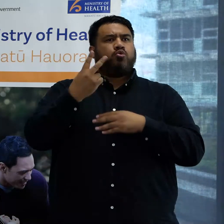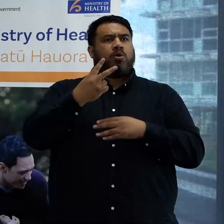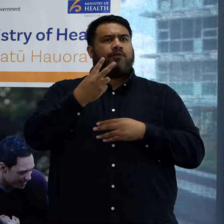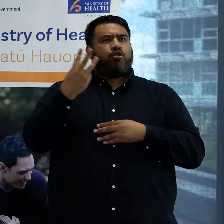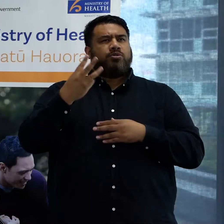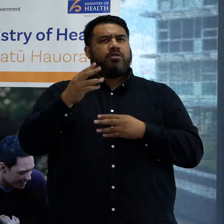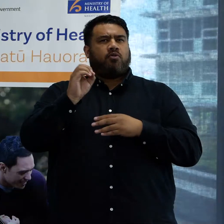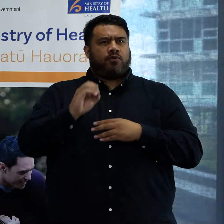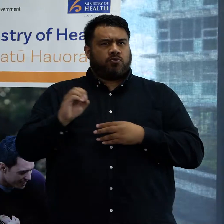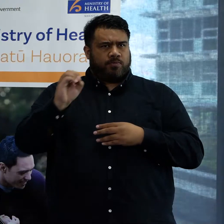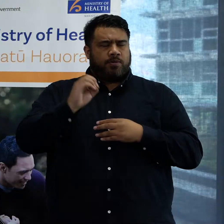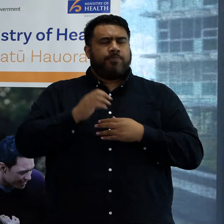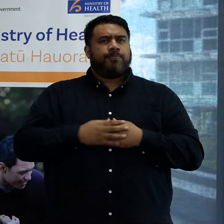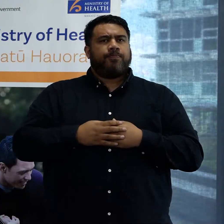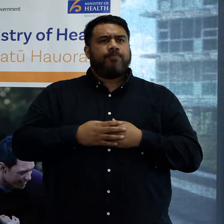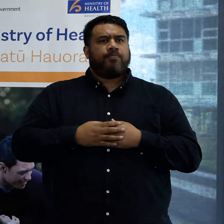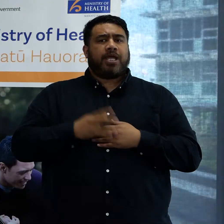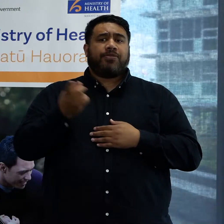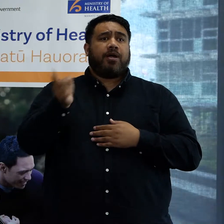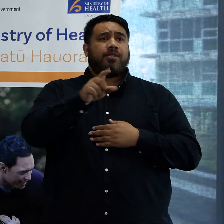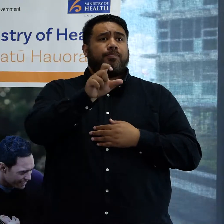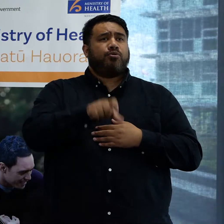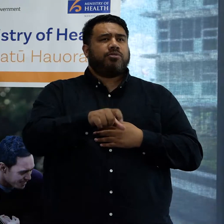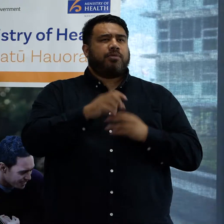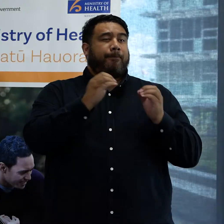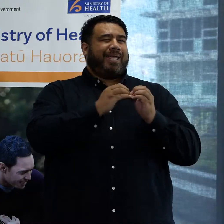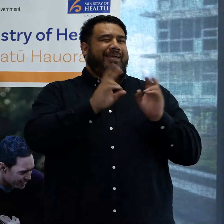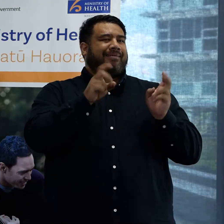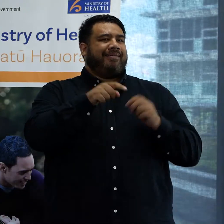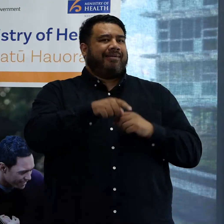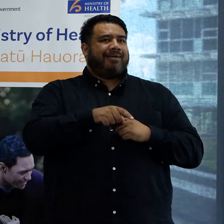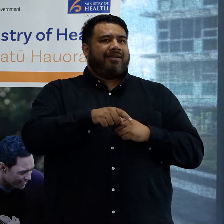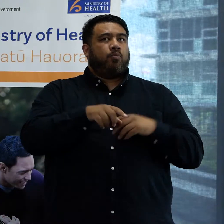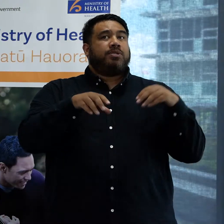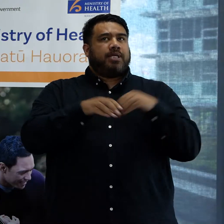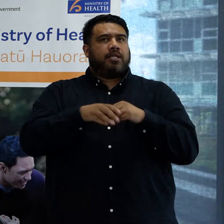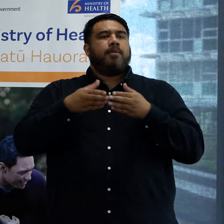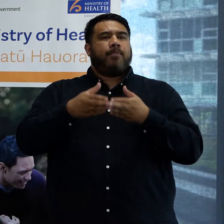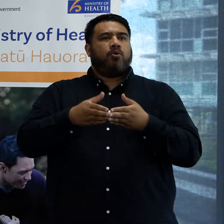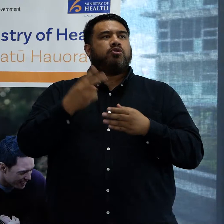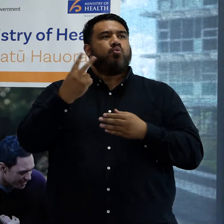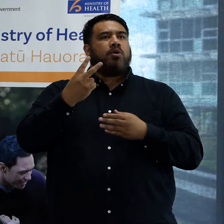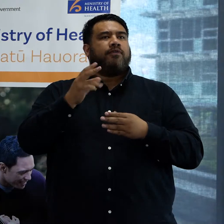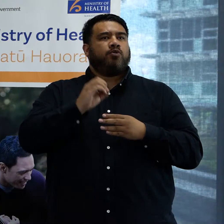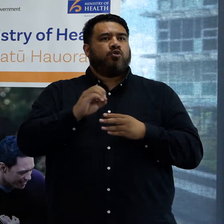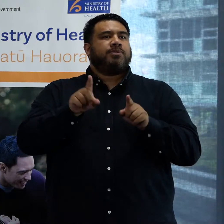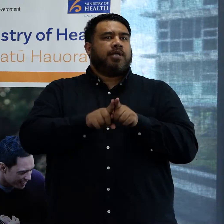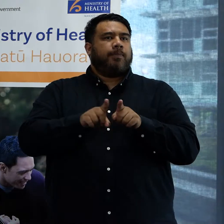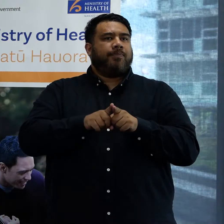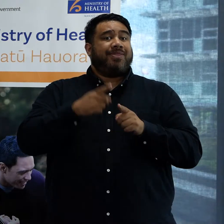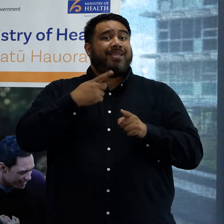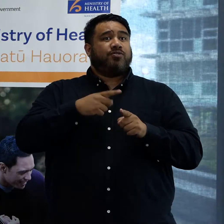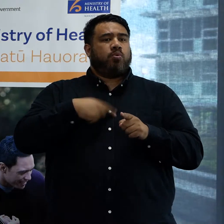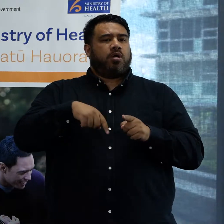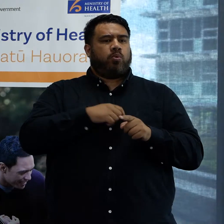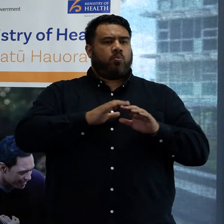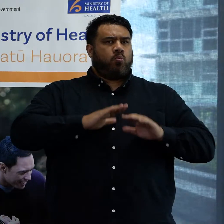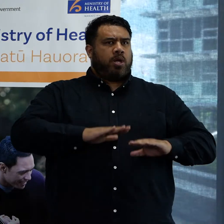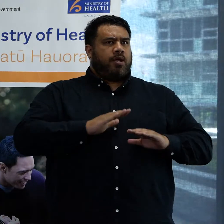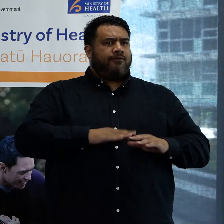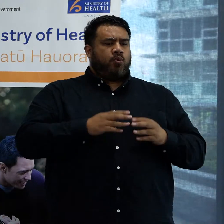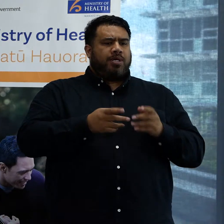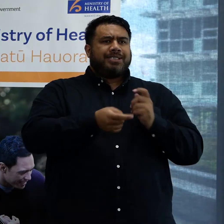October. And likewise, case B was on that vessel on the 12th of October. That's why we're awaiting the testing